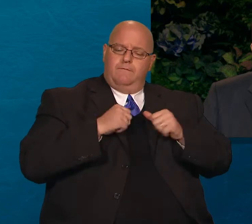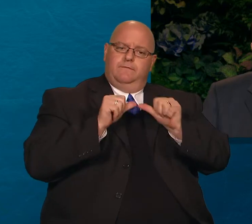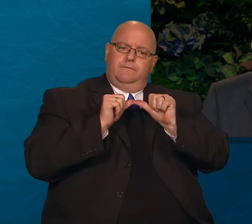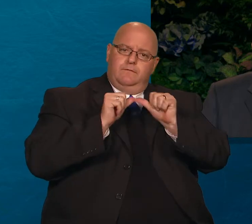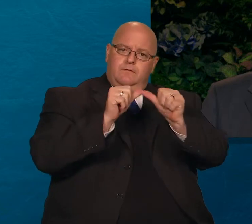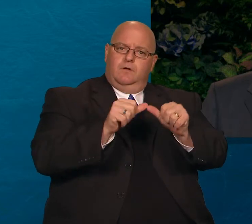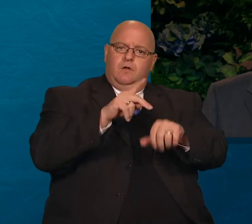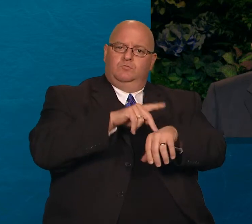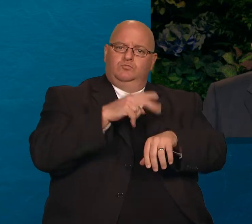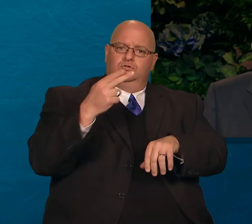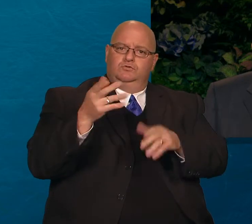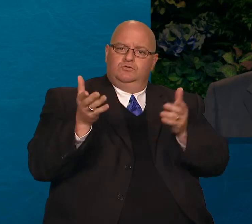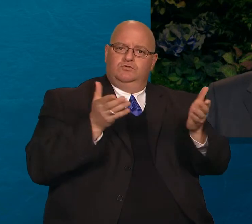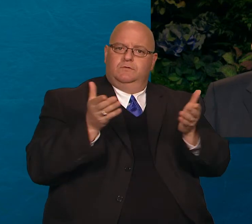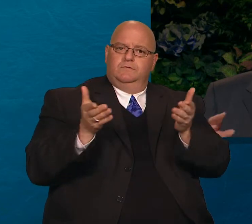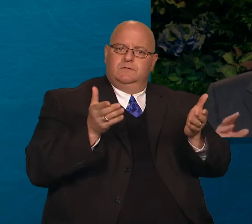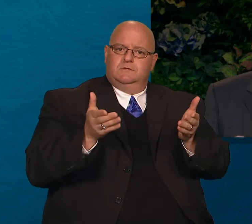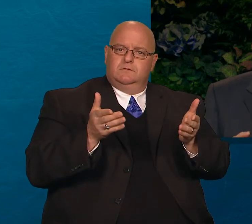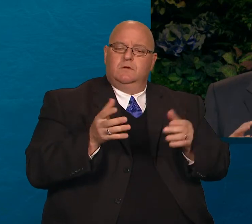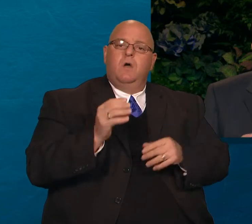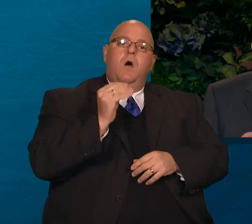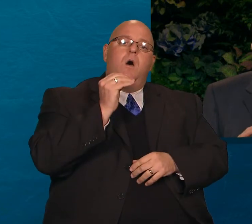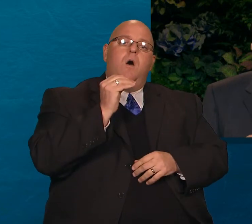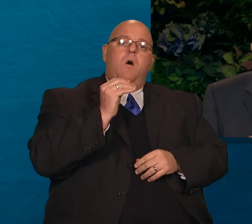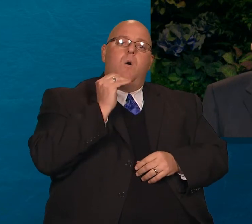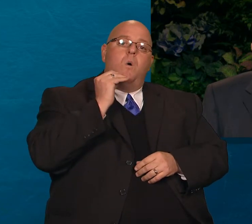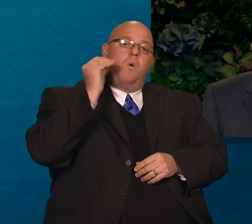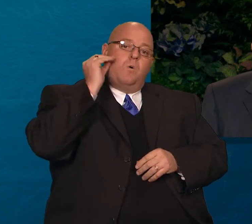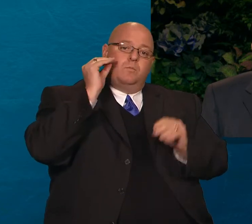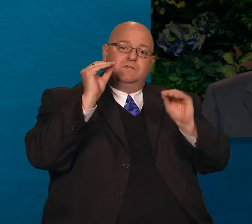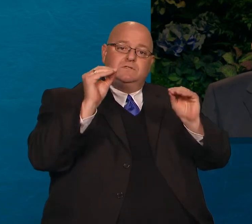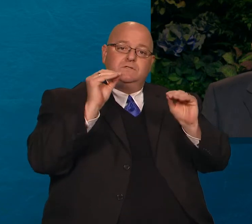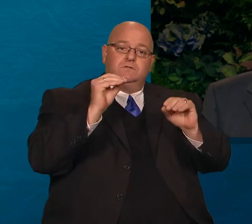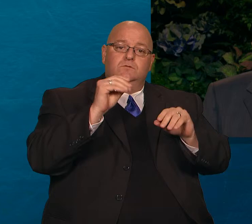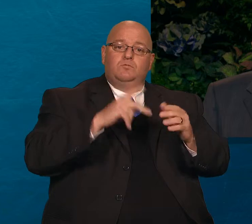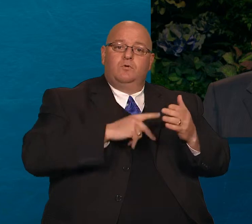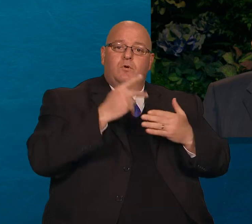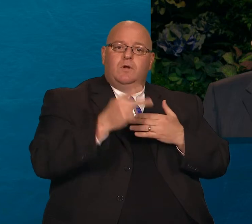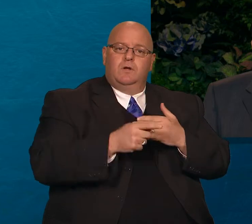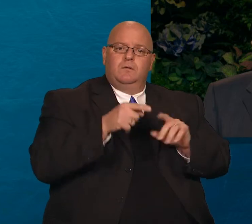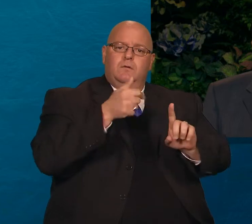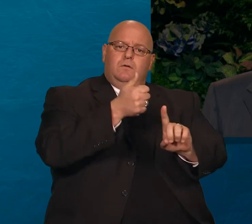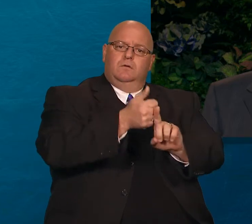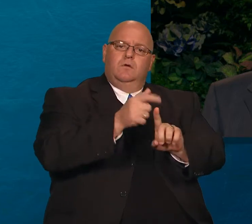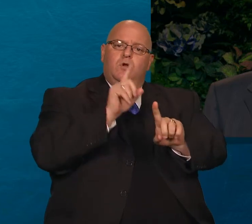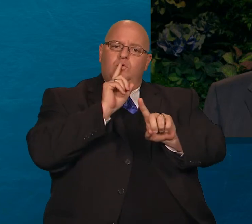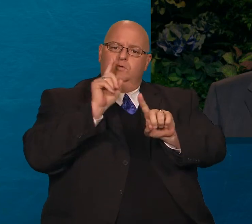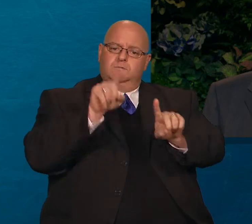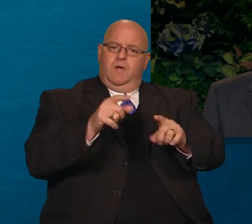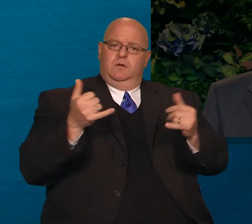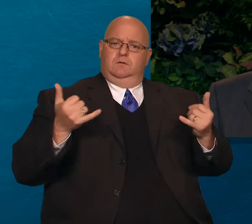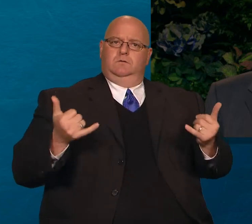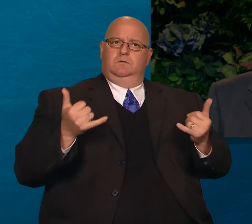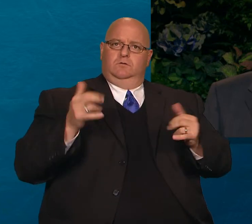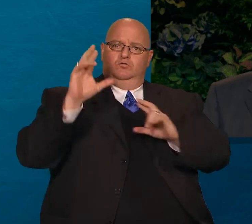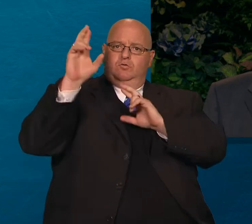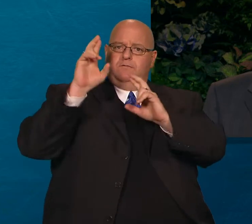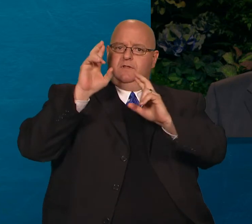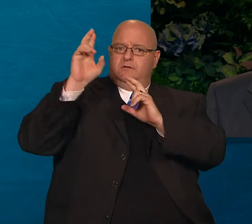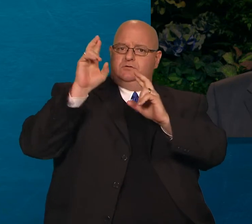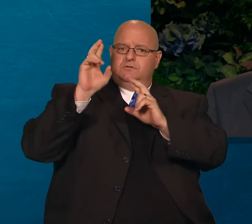of priesthood service. The home teaching program is a response to modern